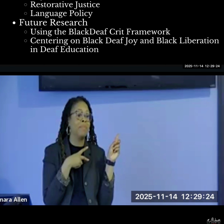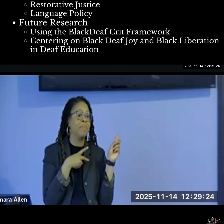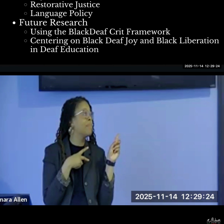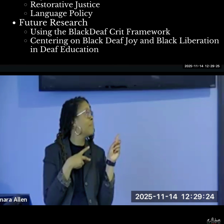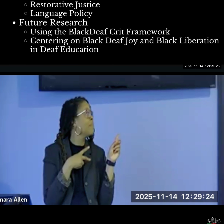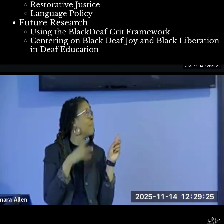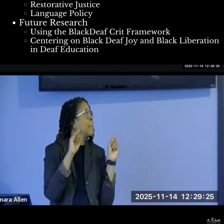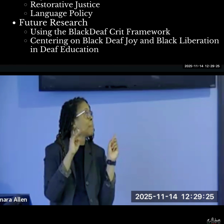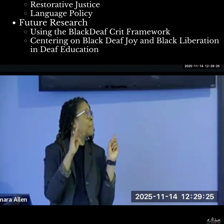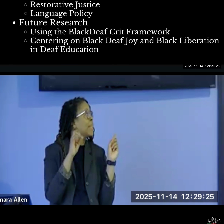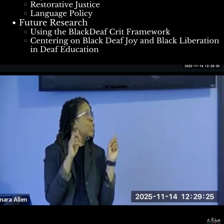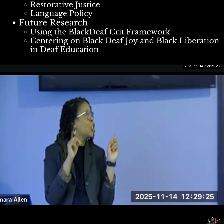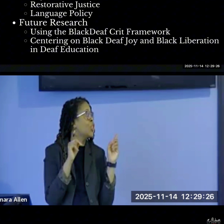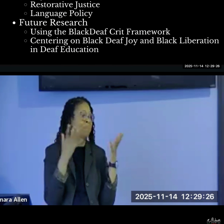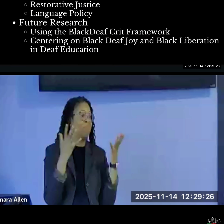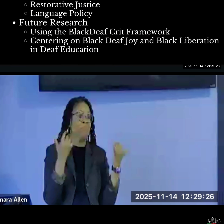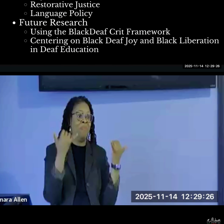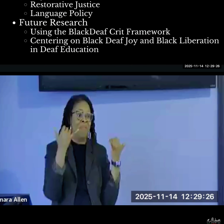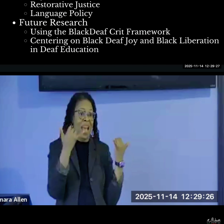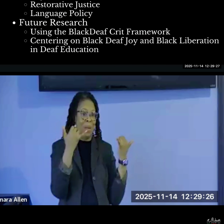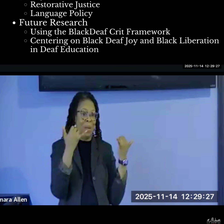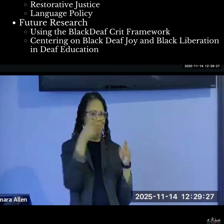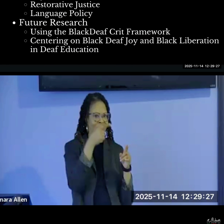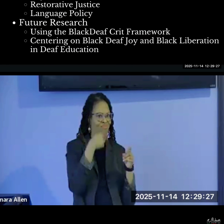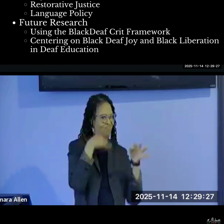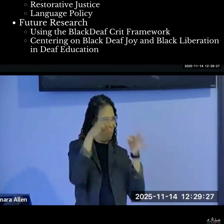So what does all of this mean?